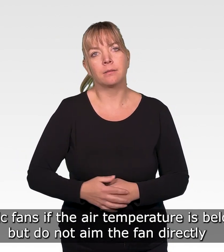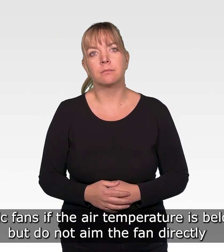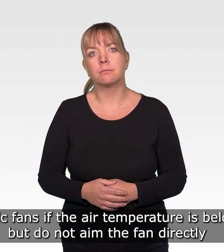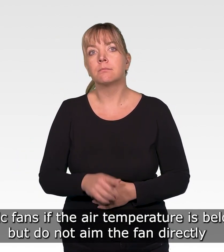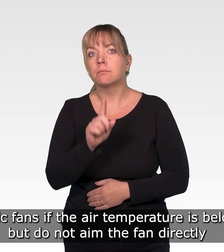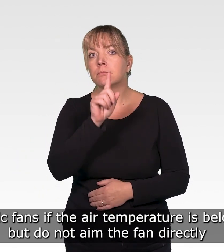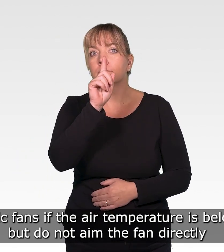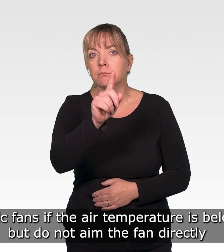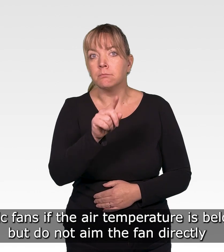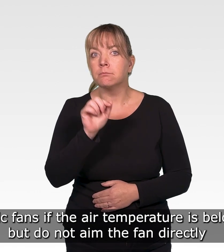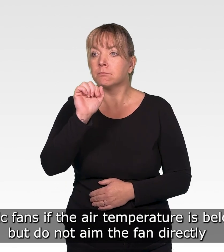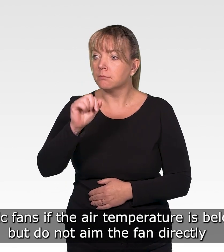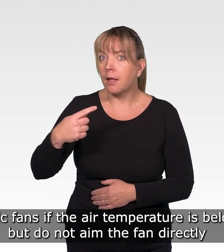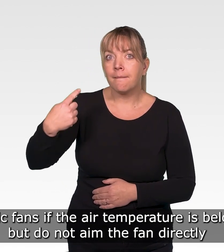to dehydration.